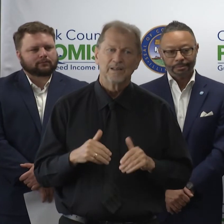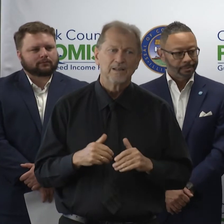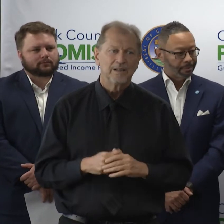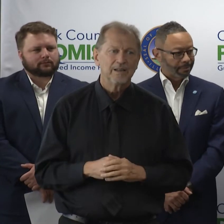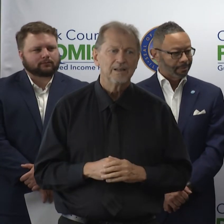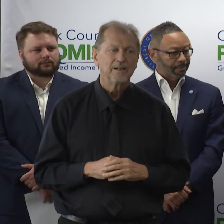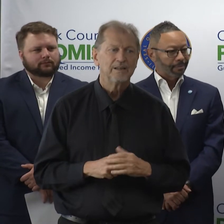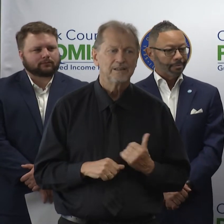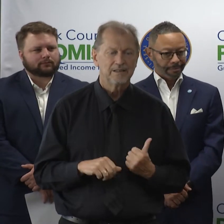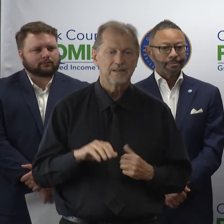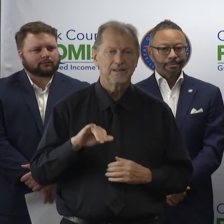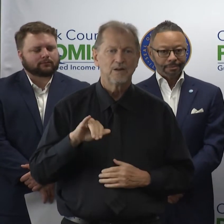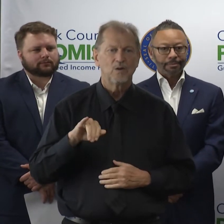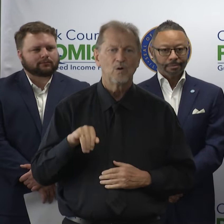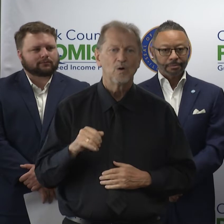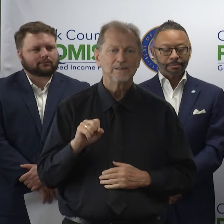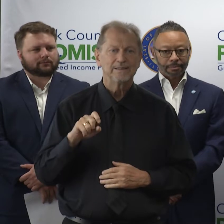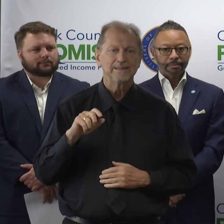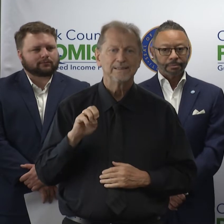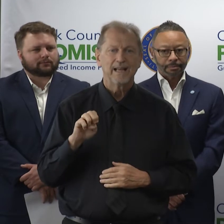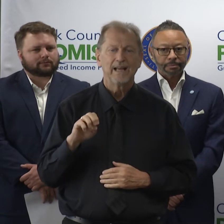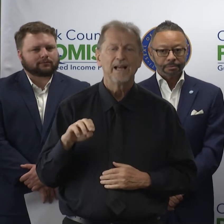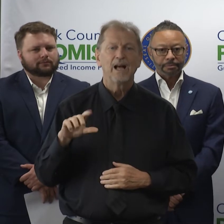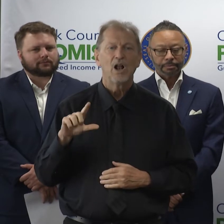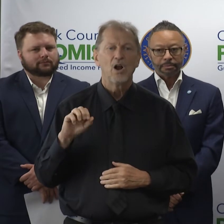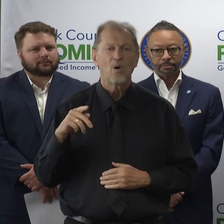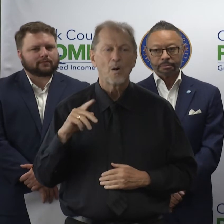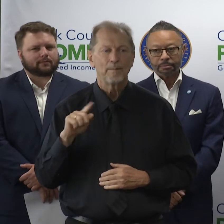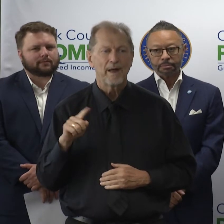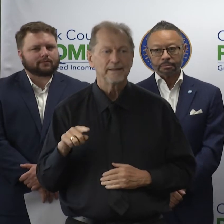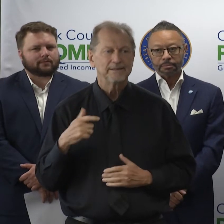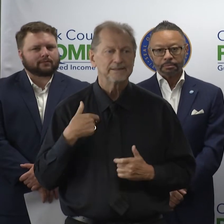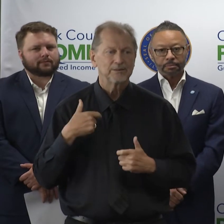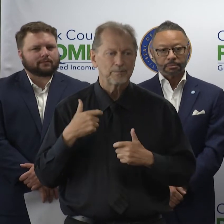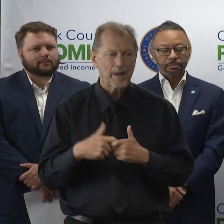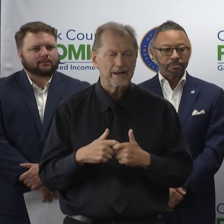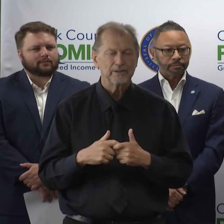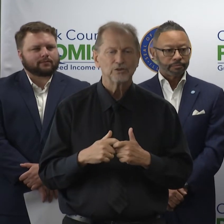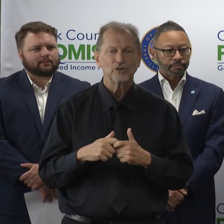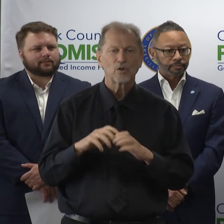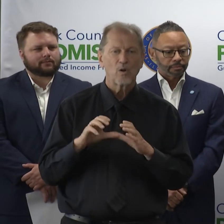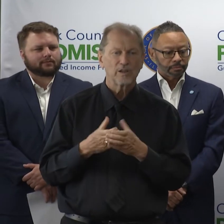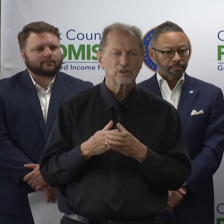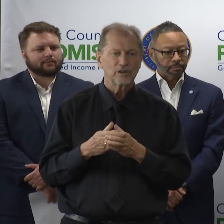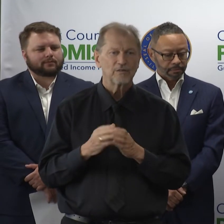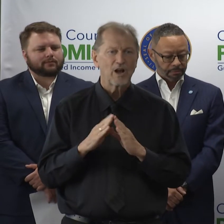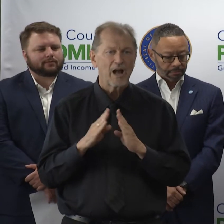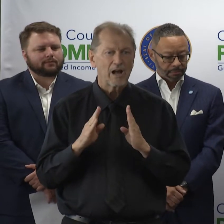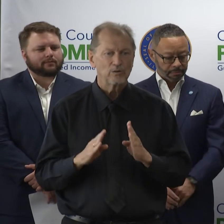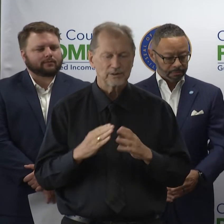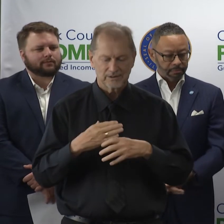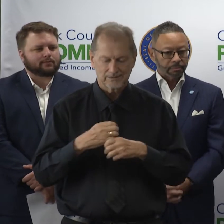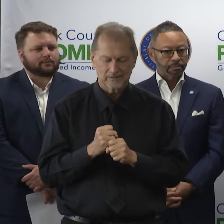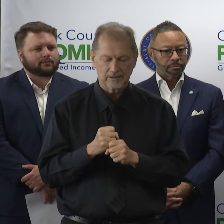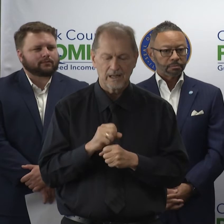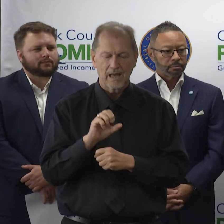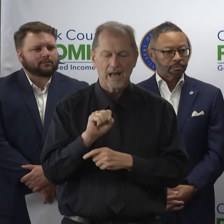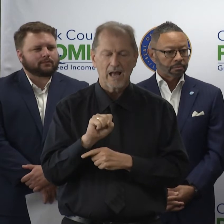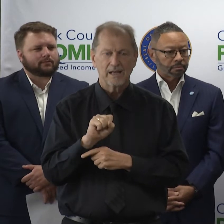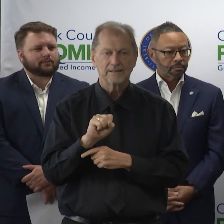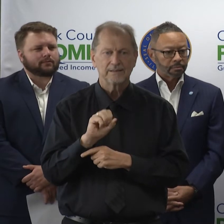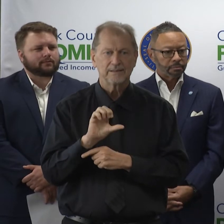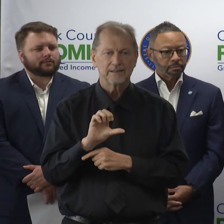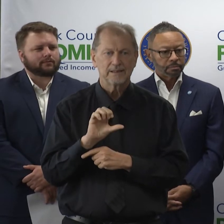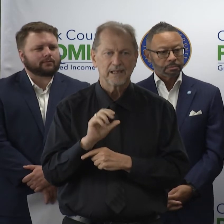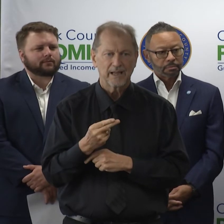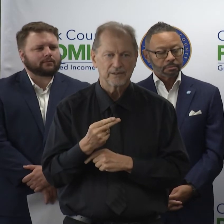name is Joseph Lopez, Executive Director with Spanish Coalition for Housing, also known as SCH. SCH is one of the leading